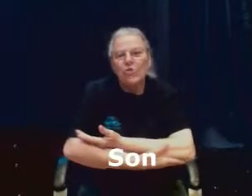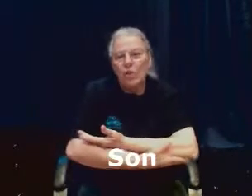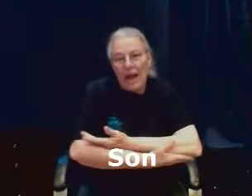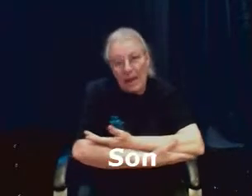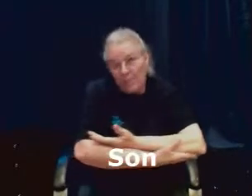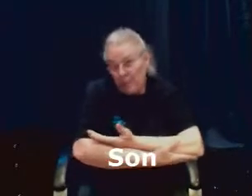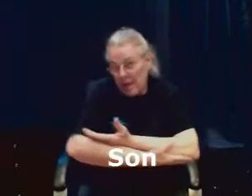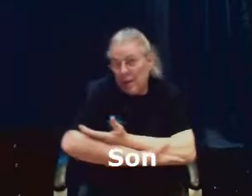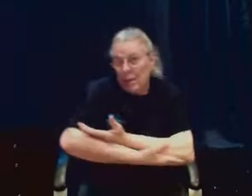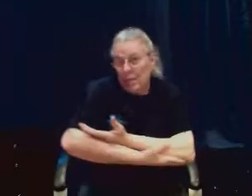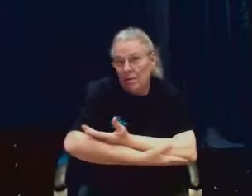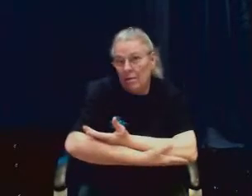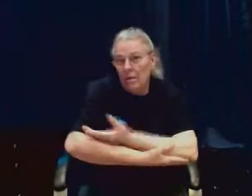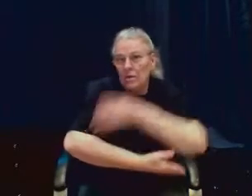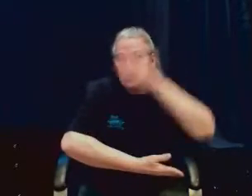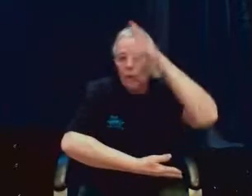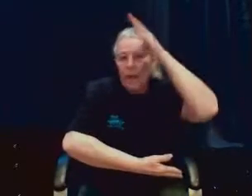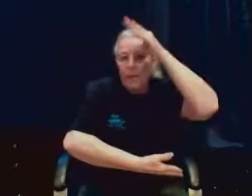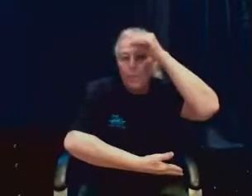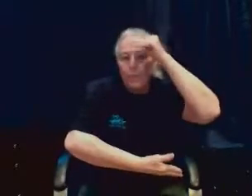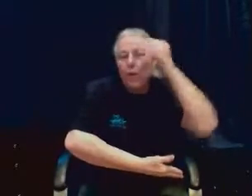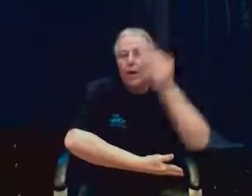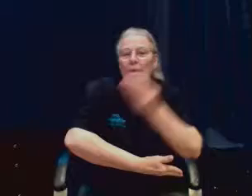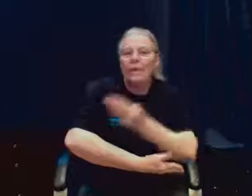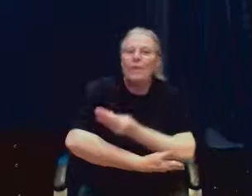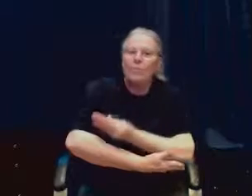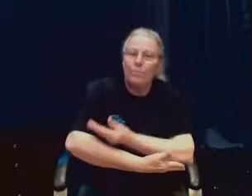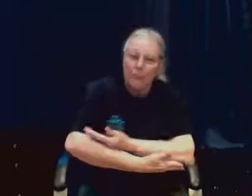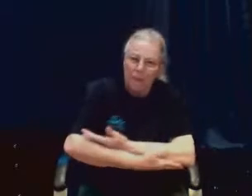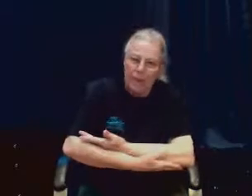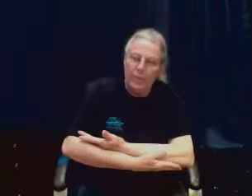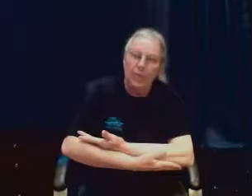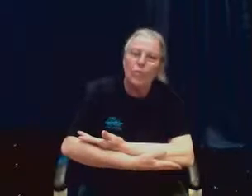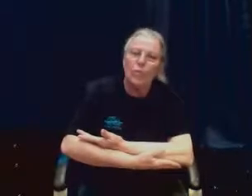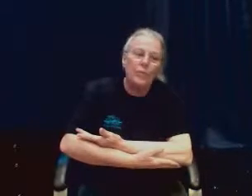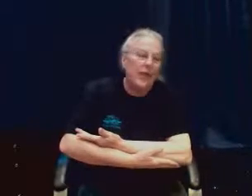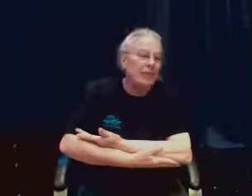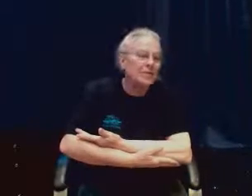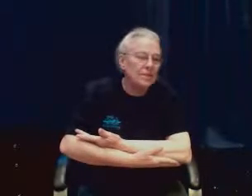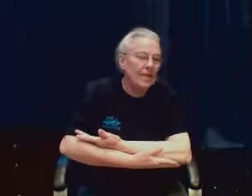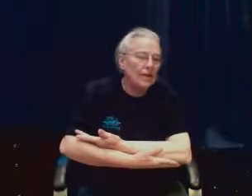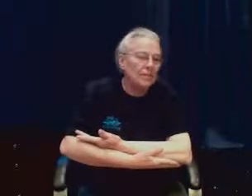for a baby. So a boy, baby, would be a son.